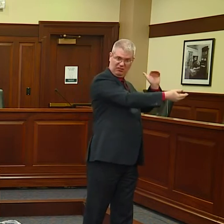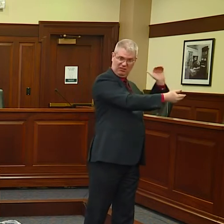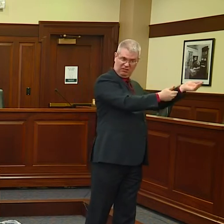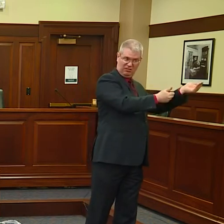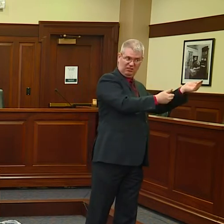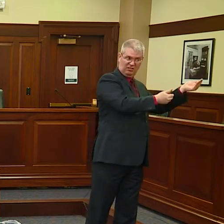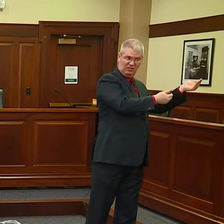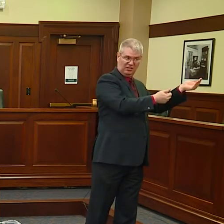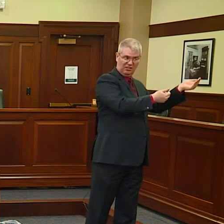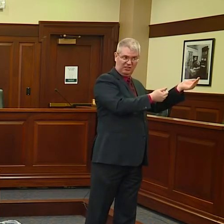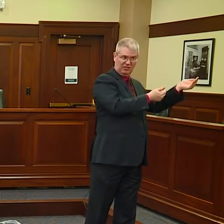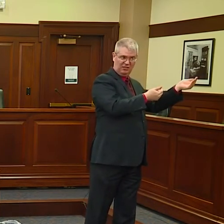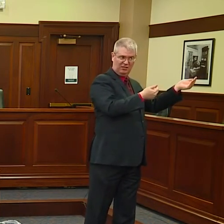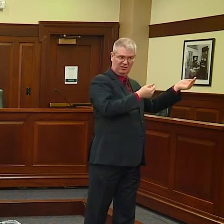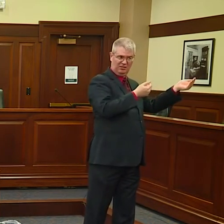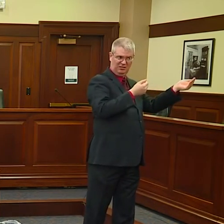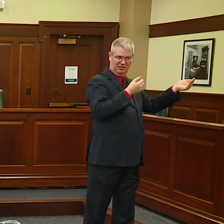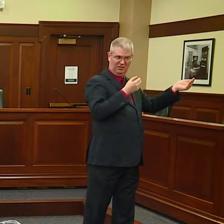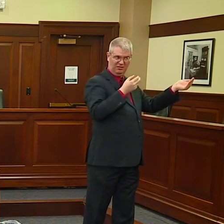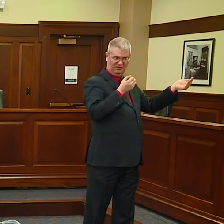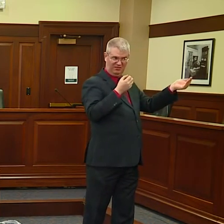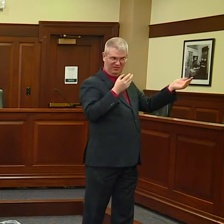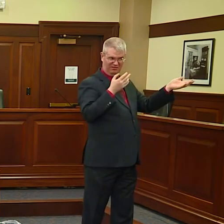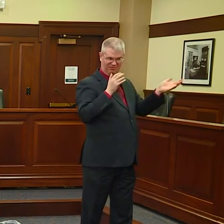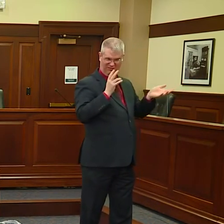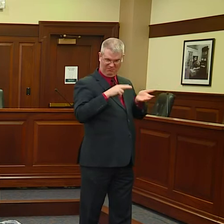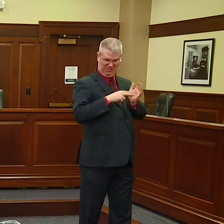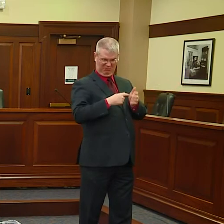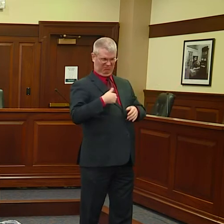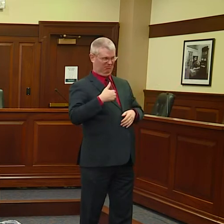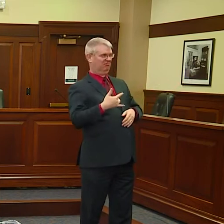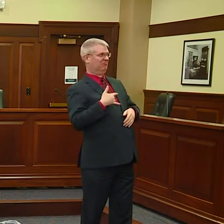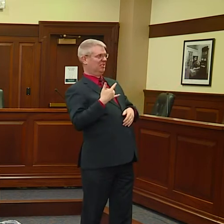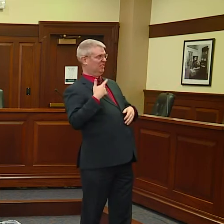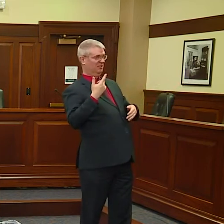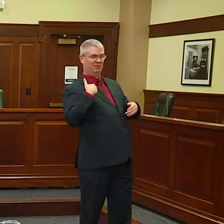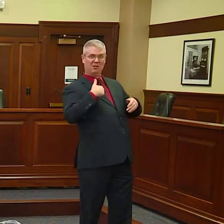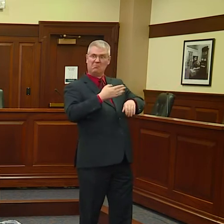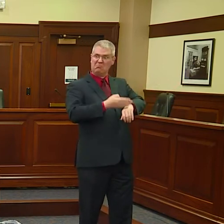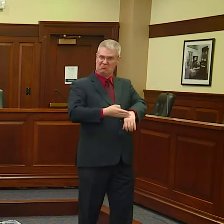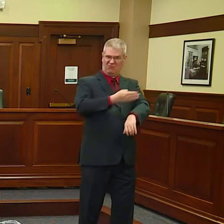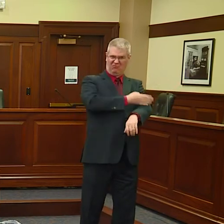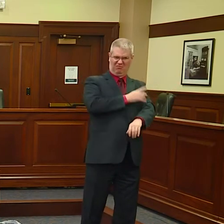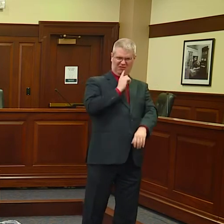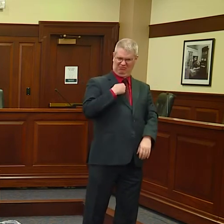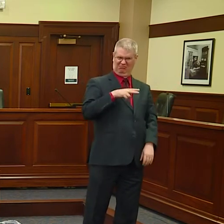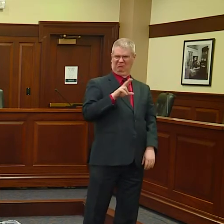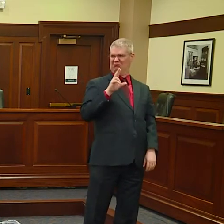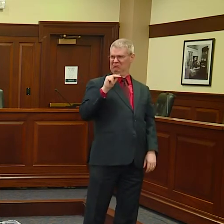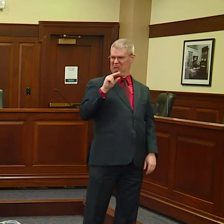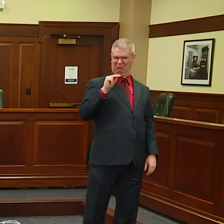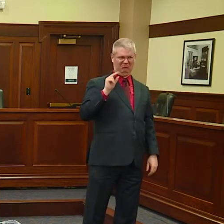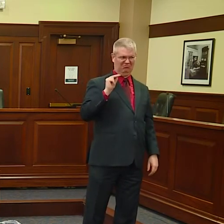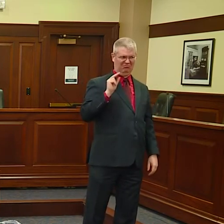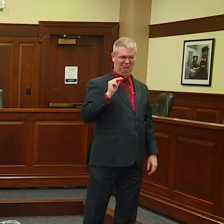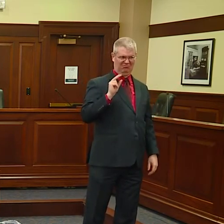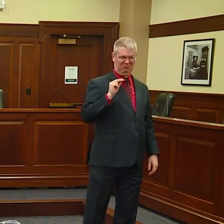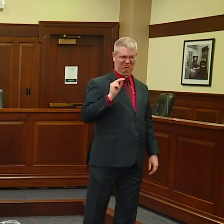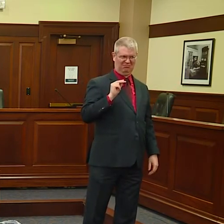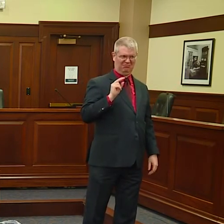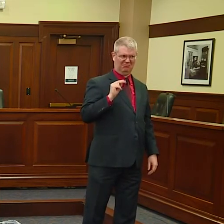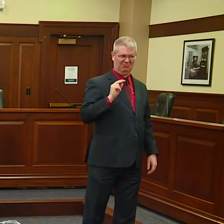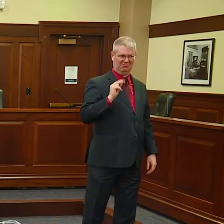measures to health districts and asking people to carry out mitigation voluntarily. And the result has been that we have more cases, more